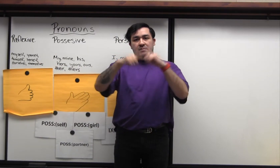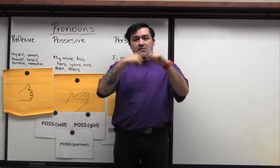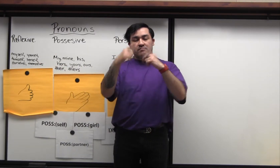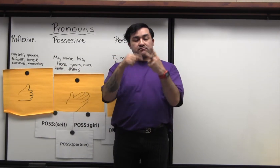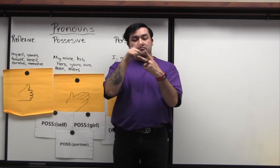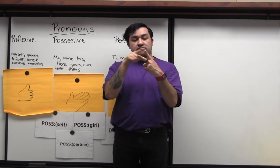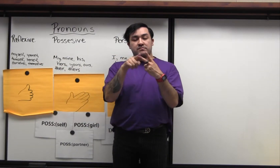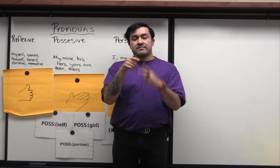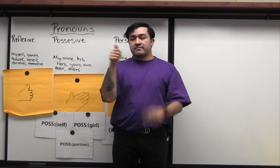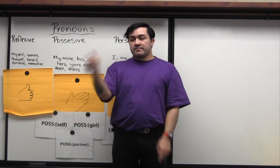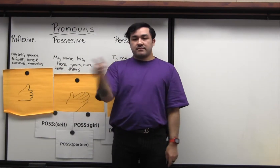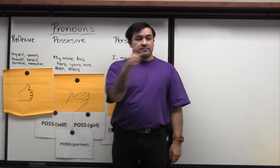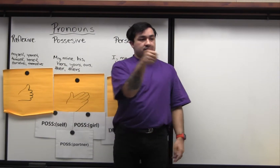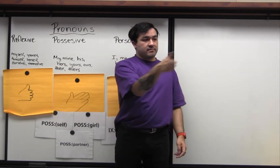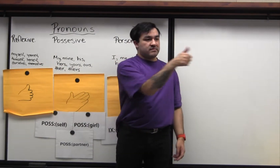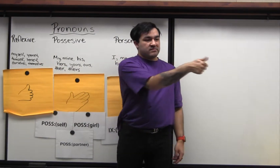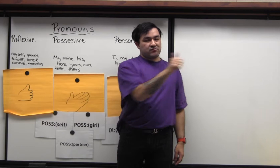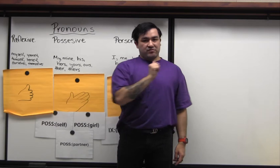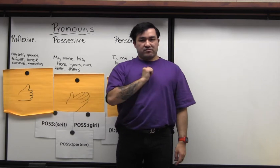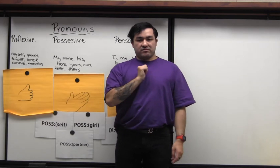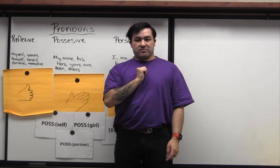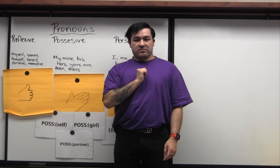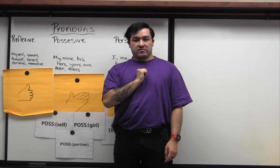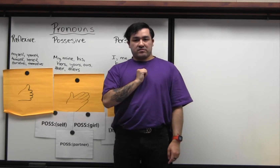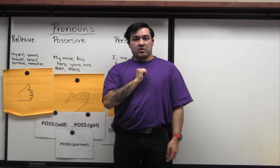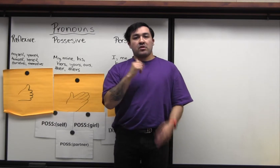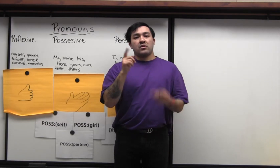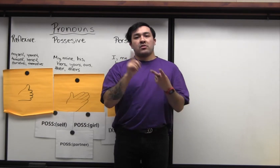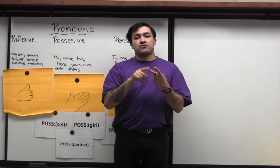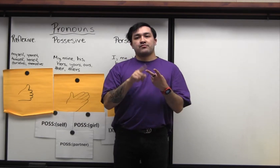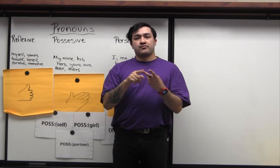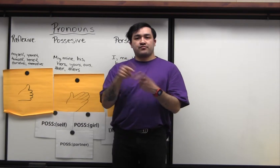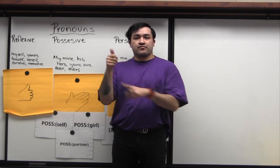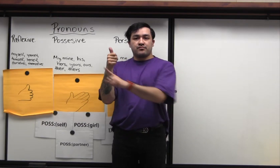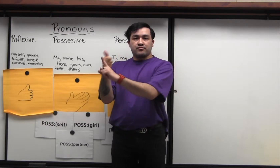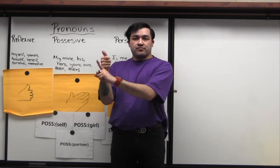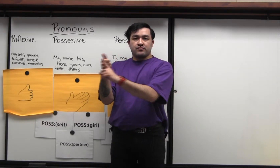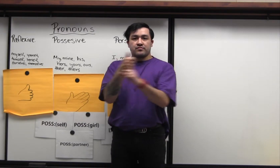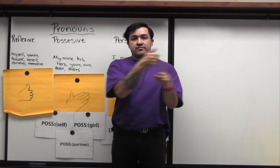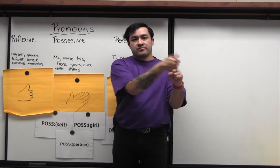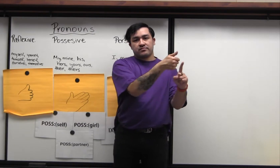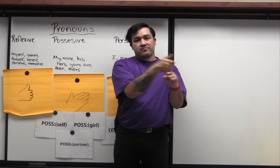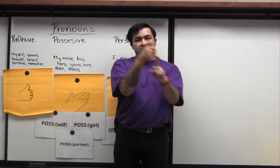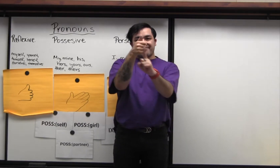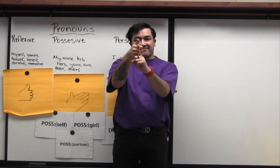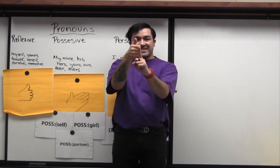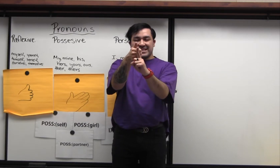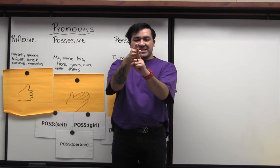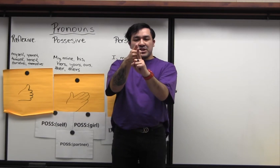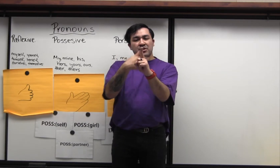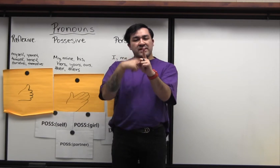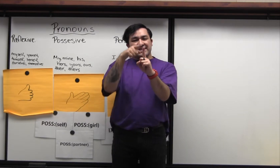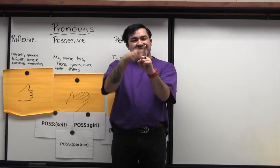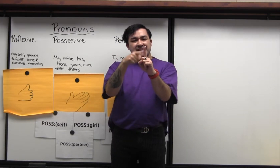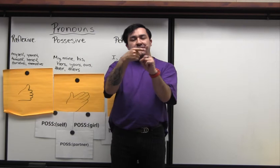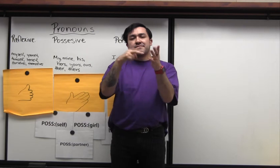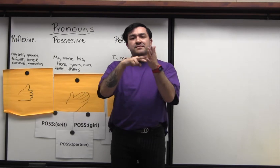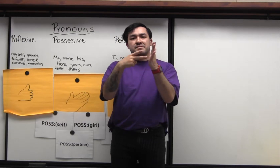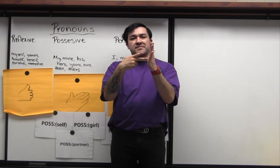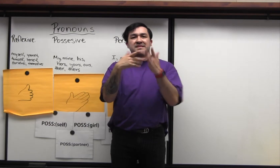there are two different ways to sign these, right? You just saw me do it, right? Where you can just use the A, and then you can also do with the one hand shape